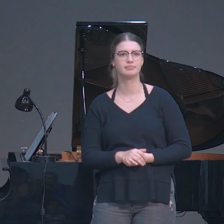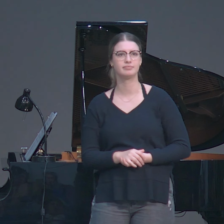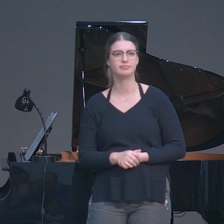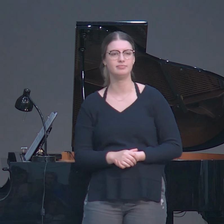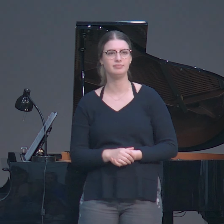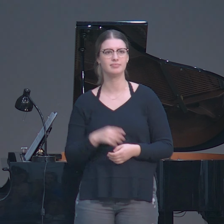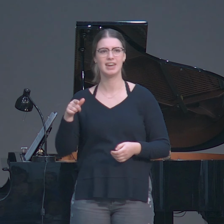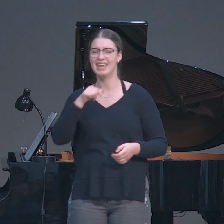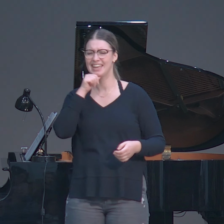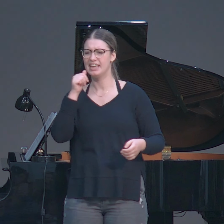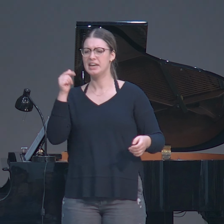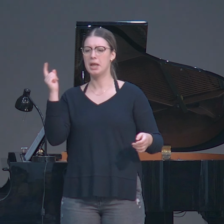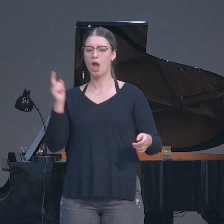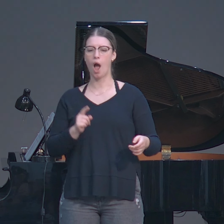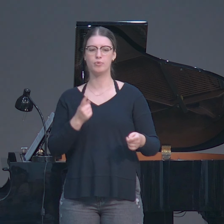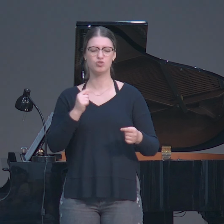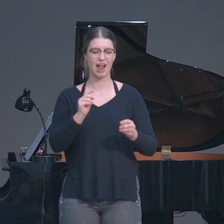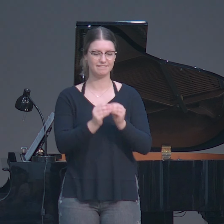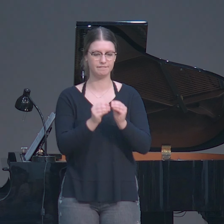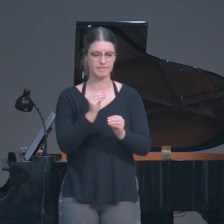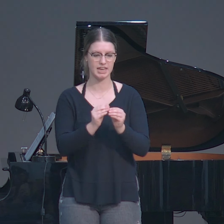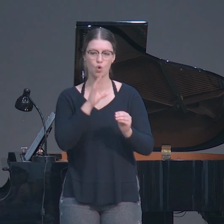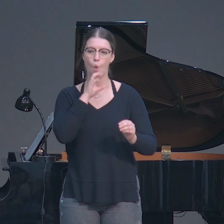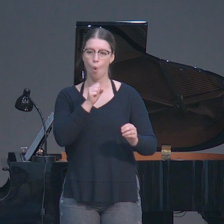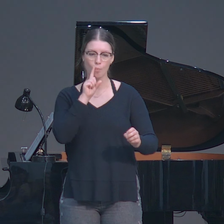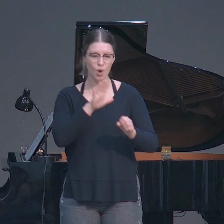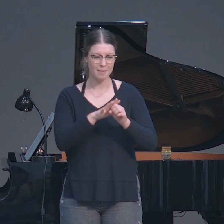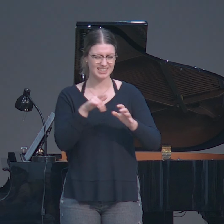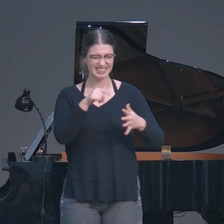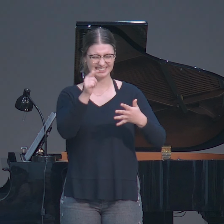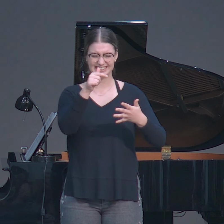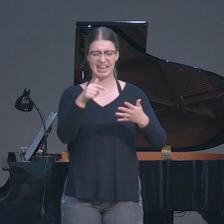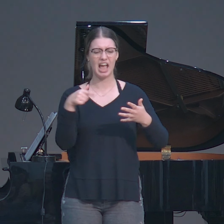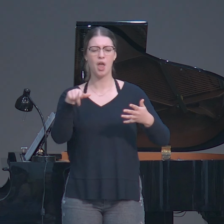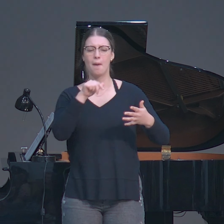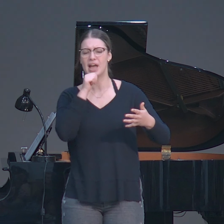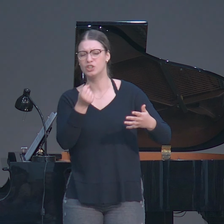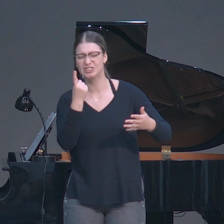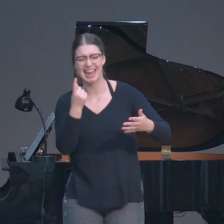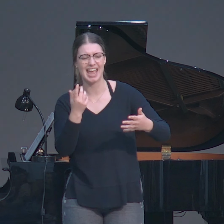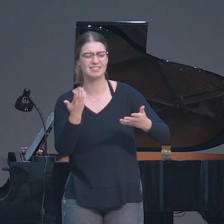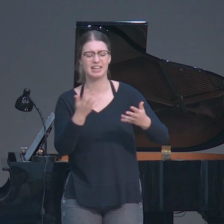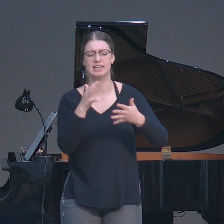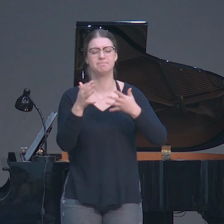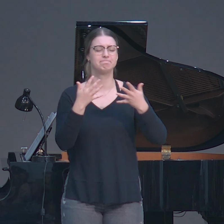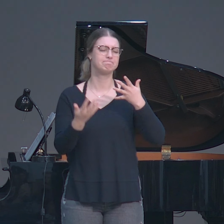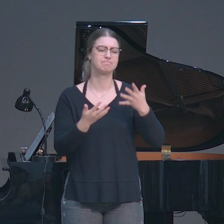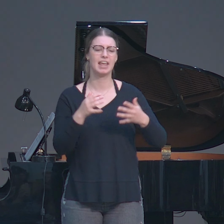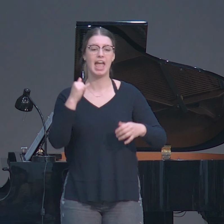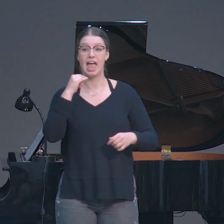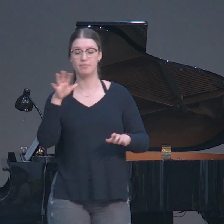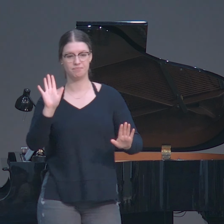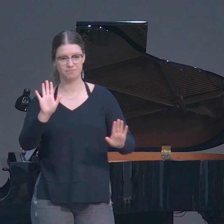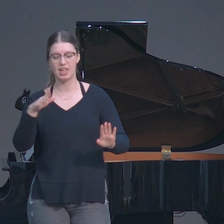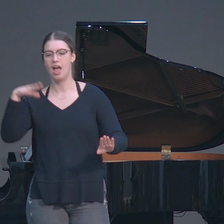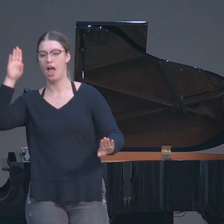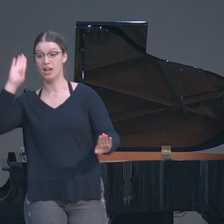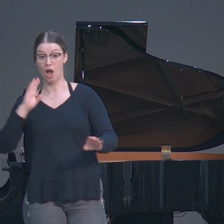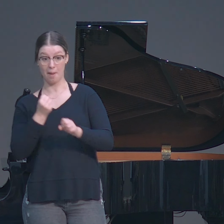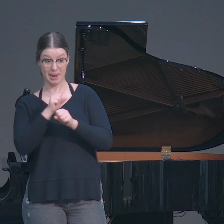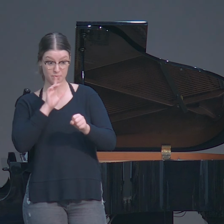He didn't come to patch up the old covenant. Maybe it just has a few weak spots. First of all, if God makes a covenant, there are no